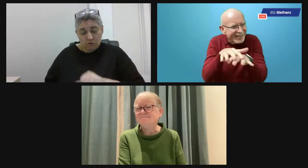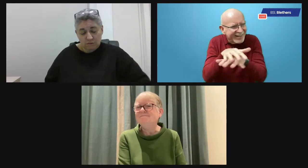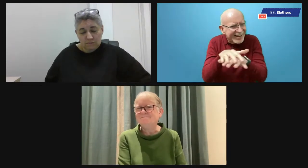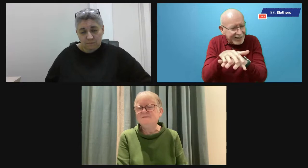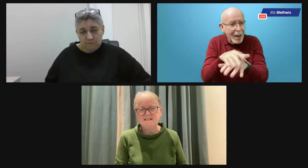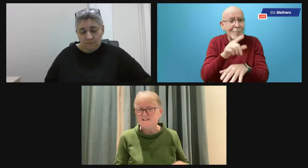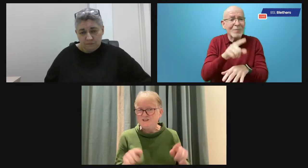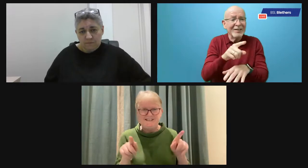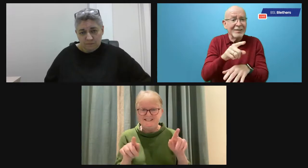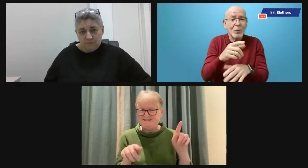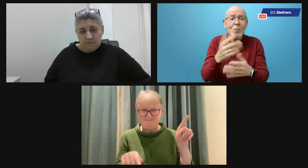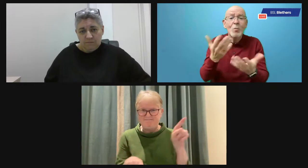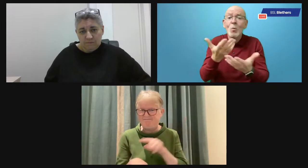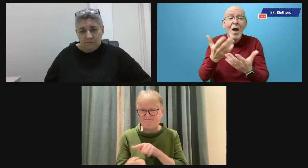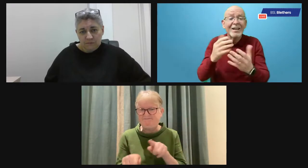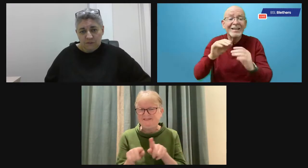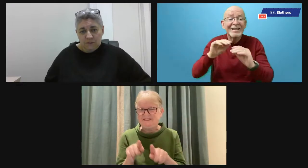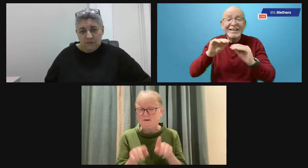same status.